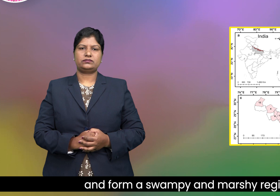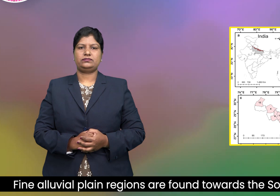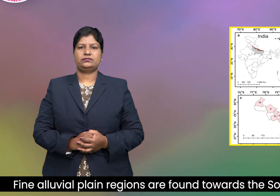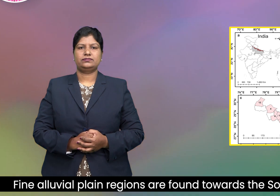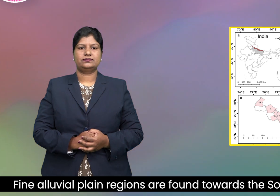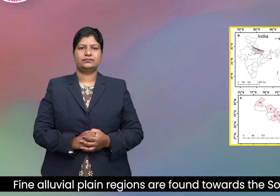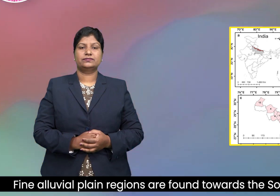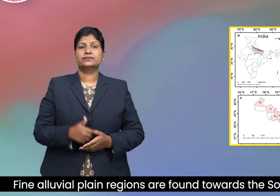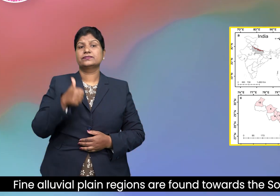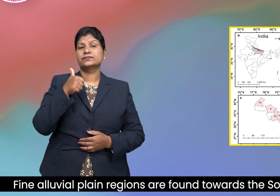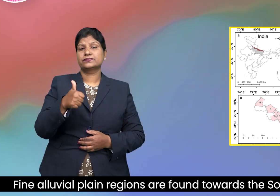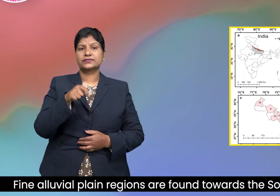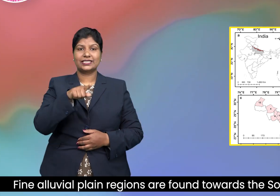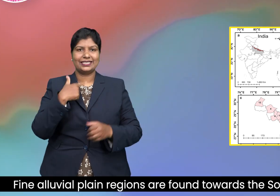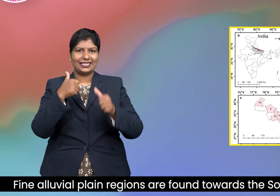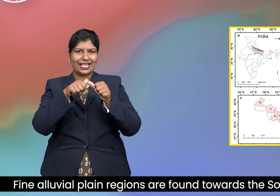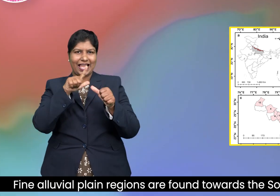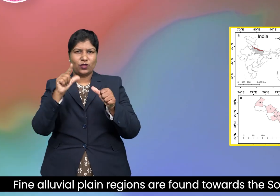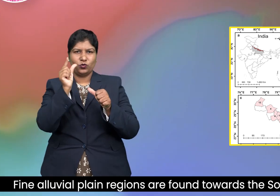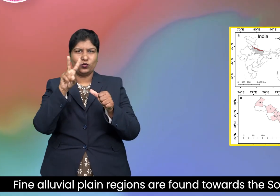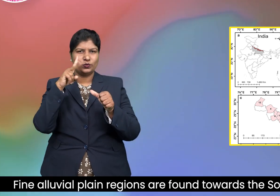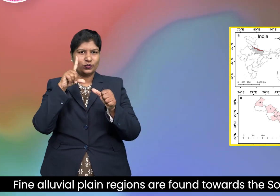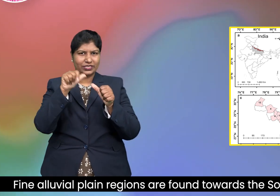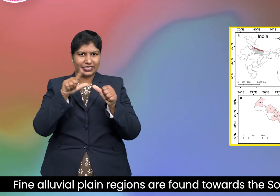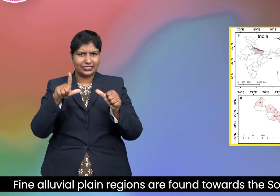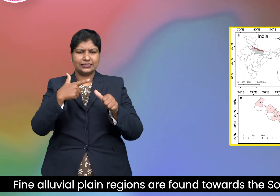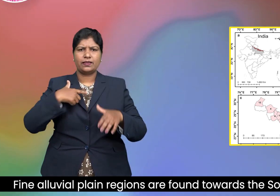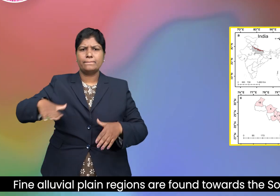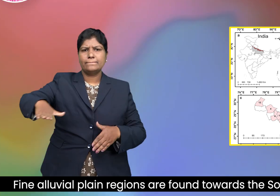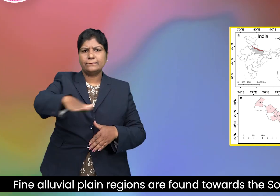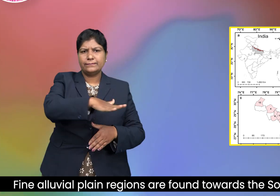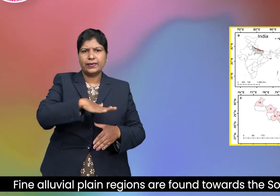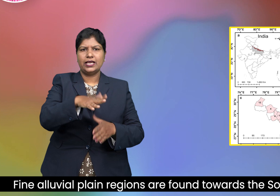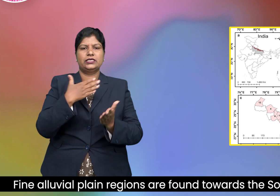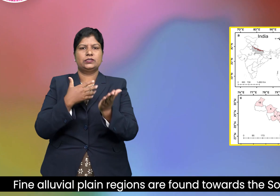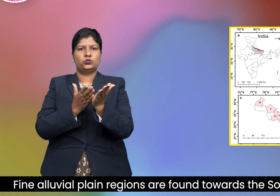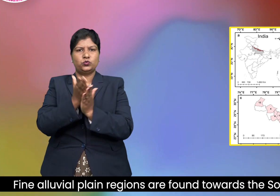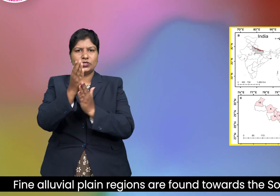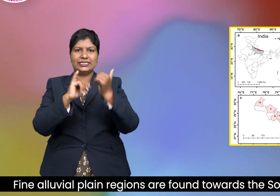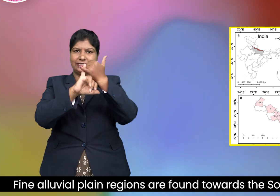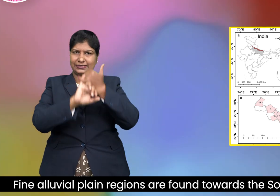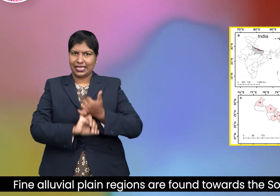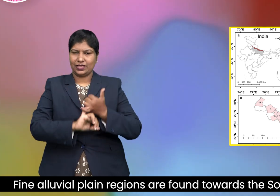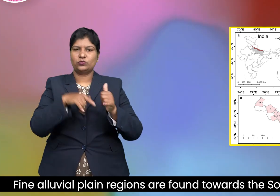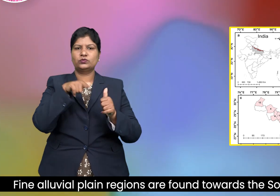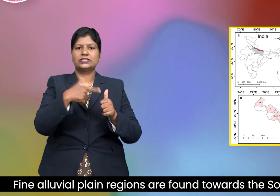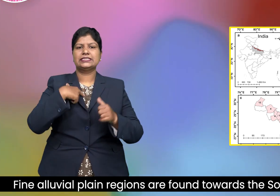Fine Alluvial Plain regions are found towards the south of Terai region